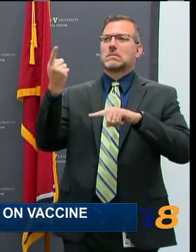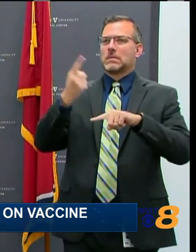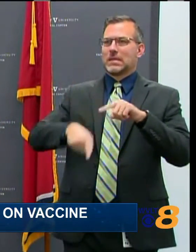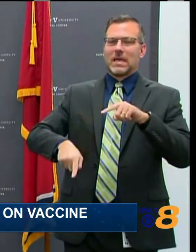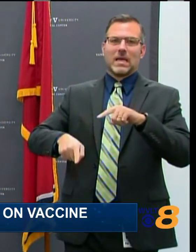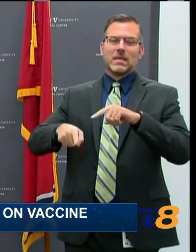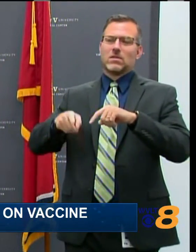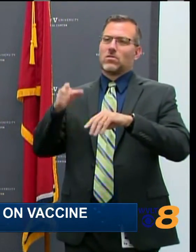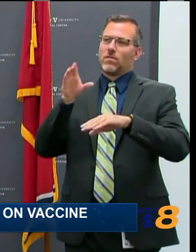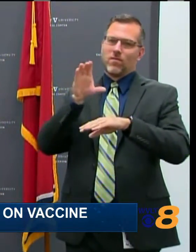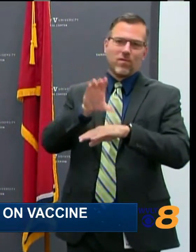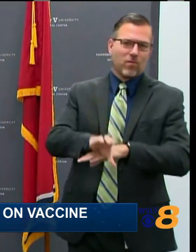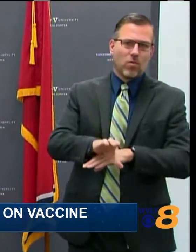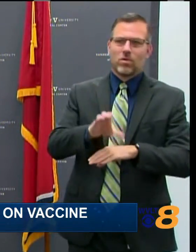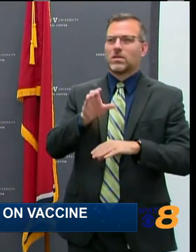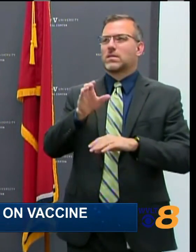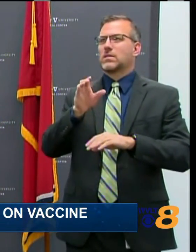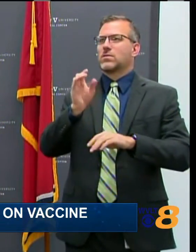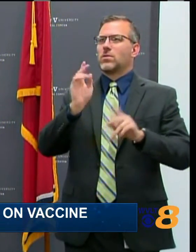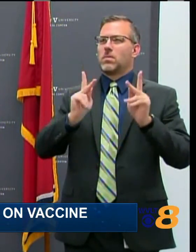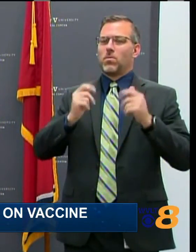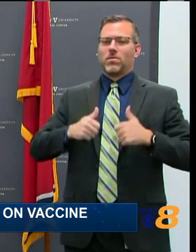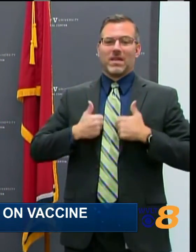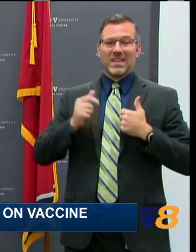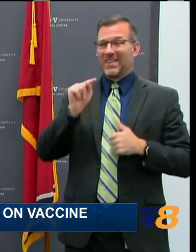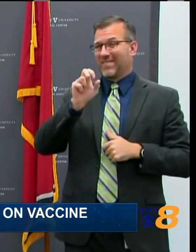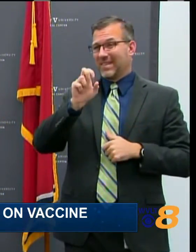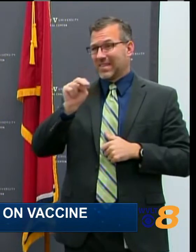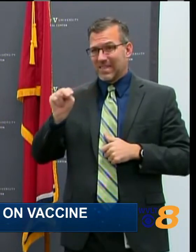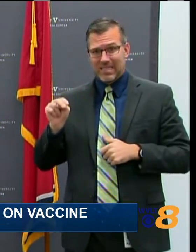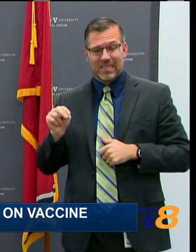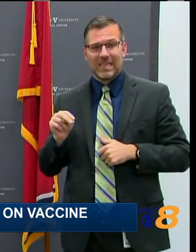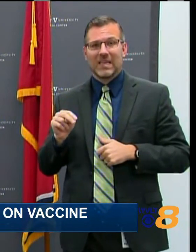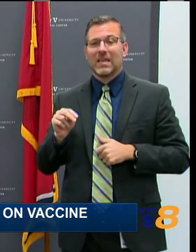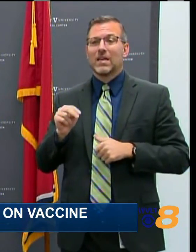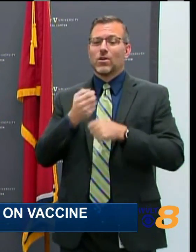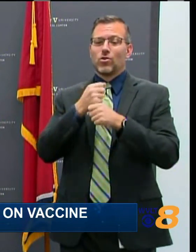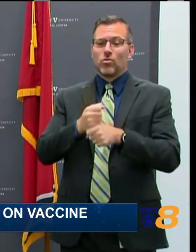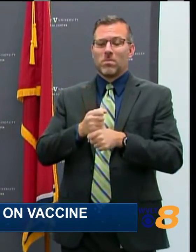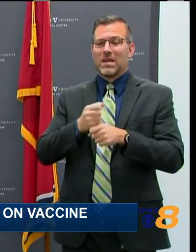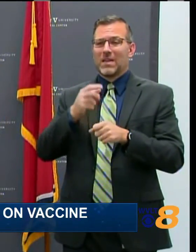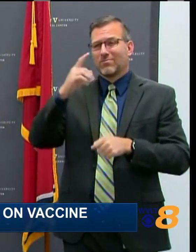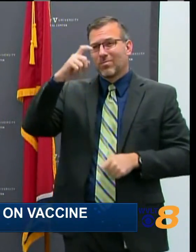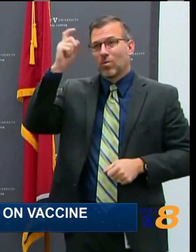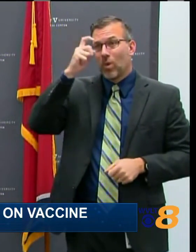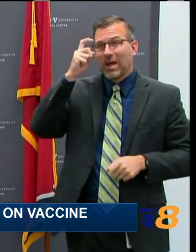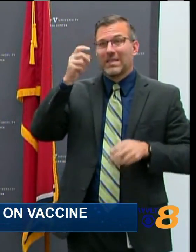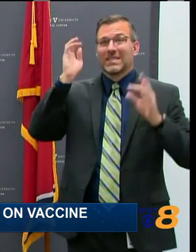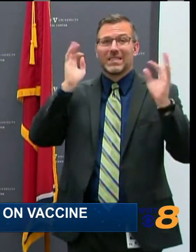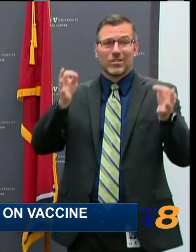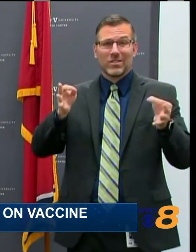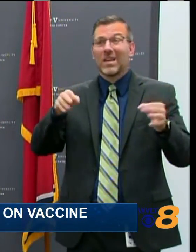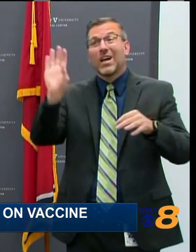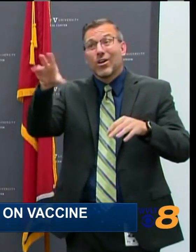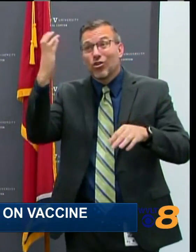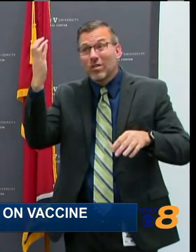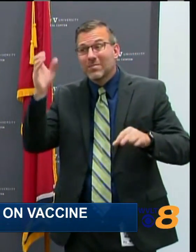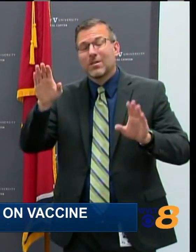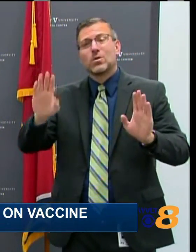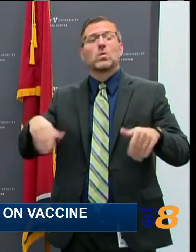that Tennesseans have to take, and that is to make wise decisions, especially going into Christmas. How you gather